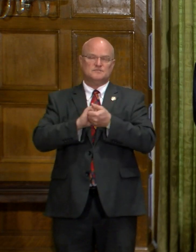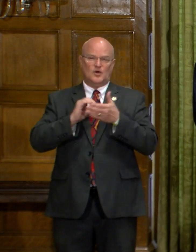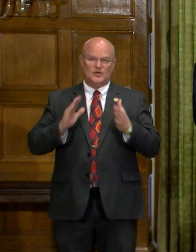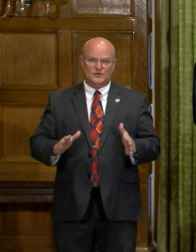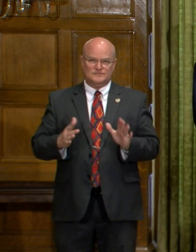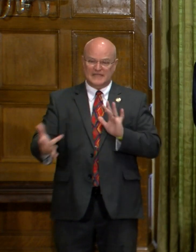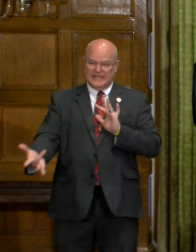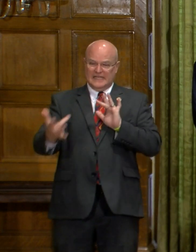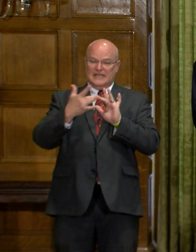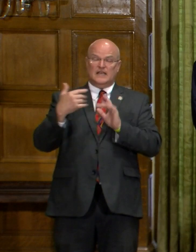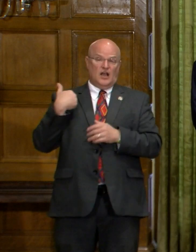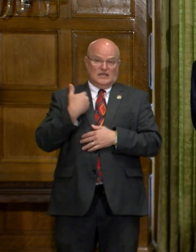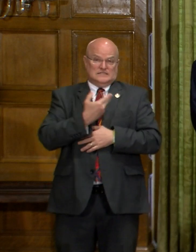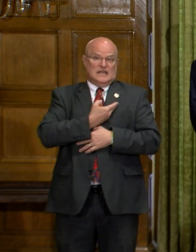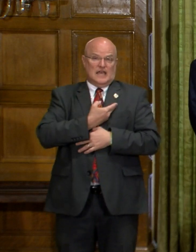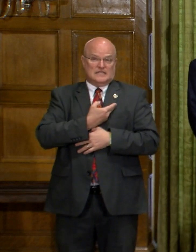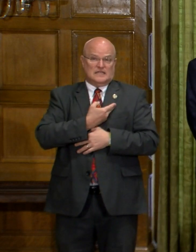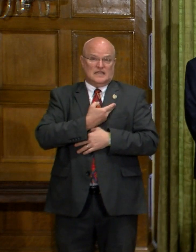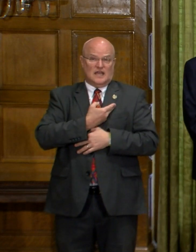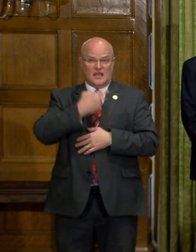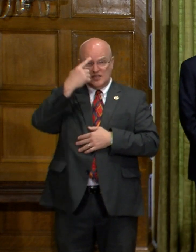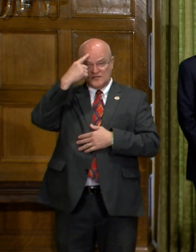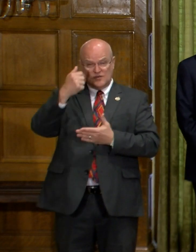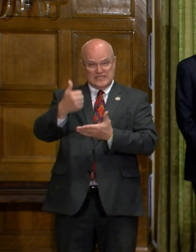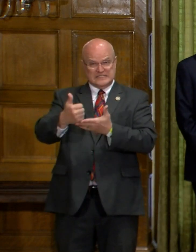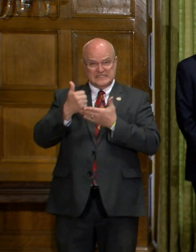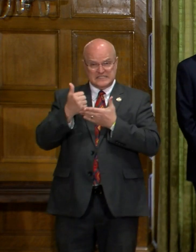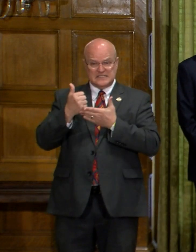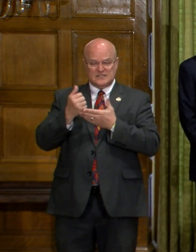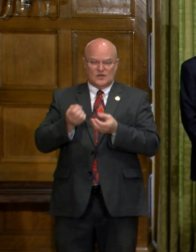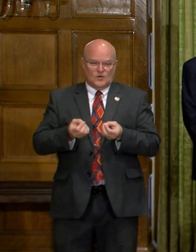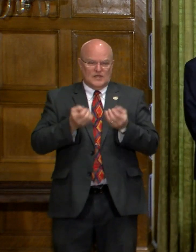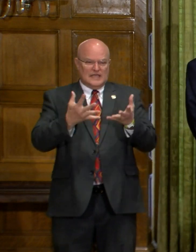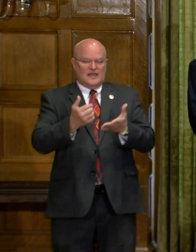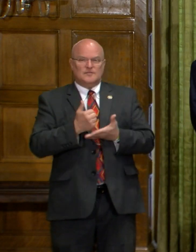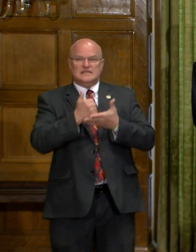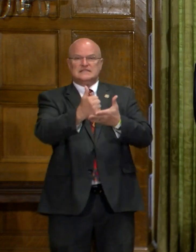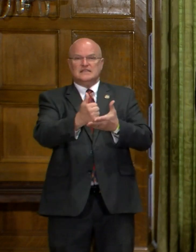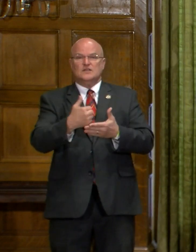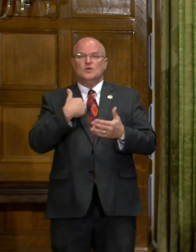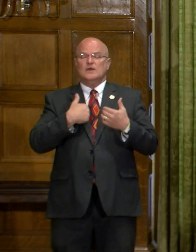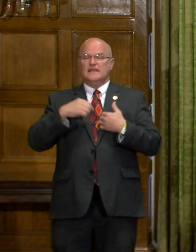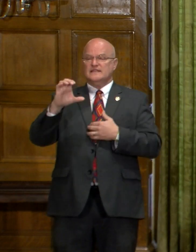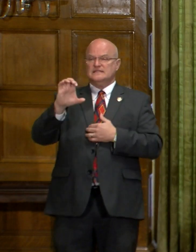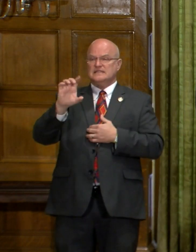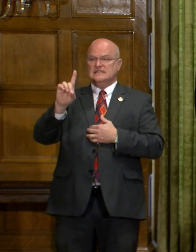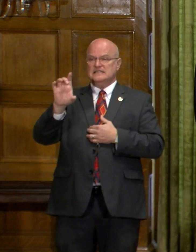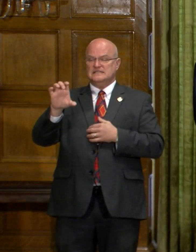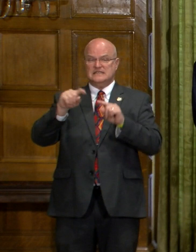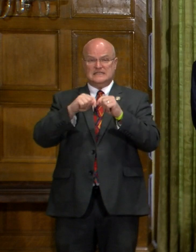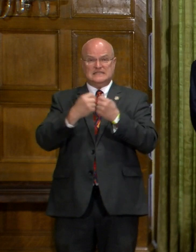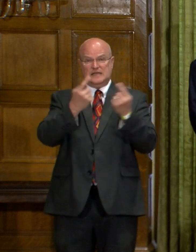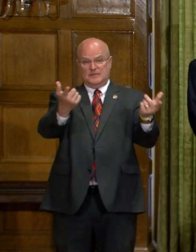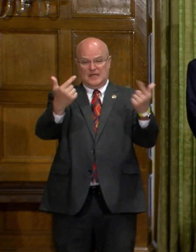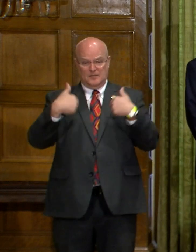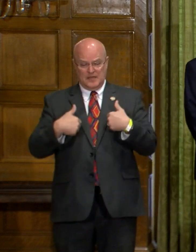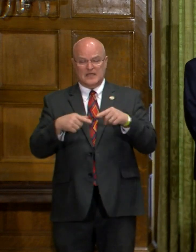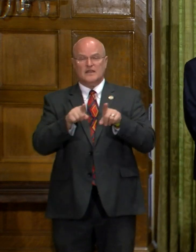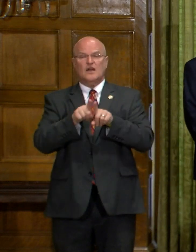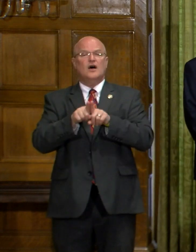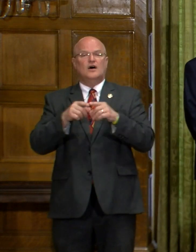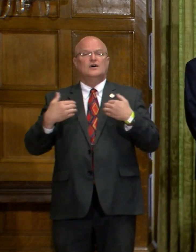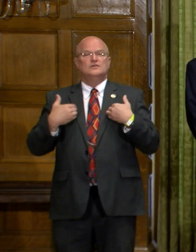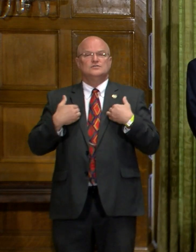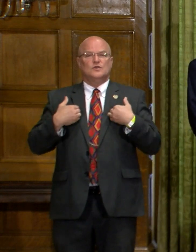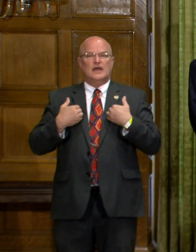He contacted us for assistance. We gave that assistance. We had the CDC team come in, and he also